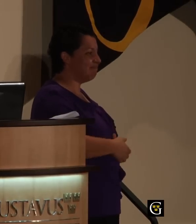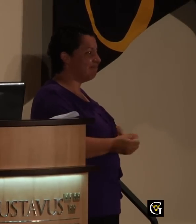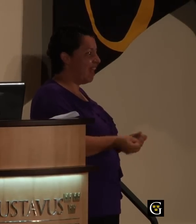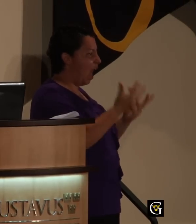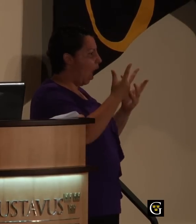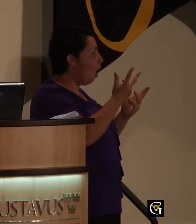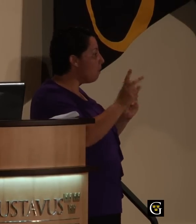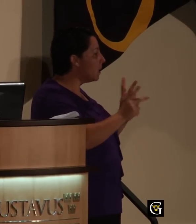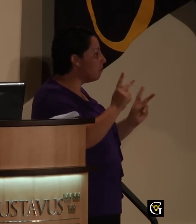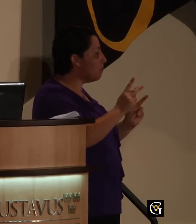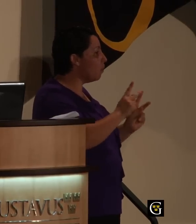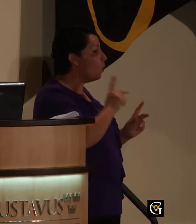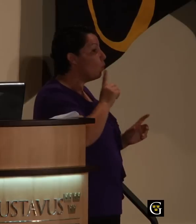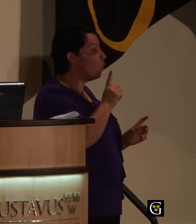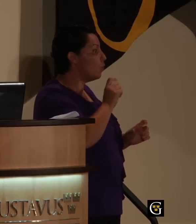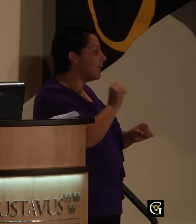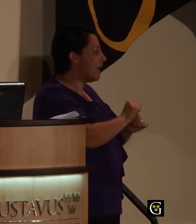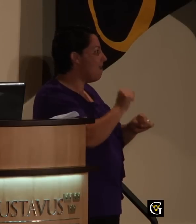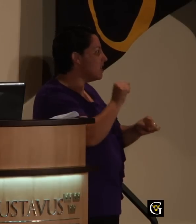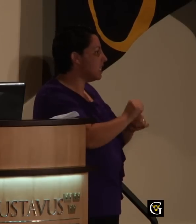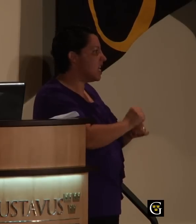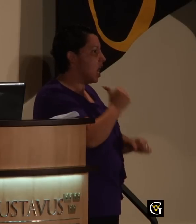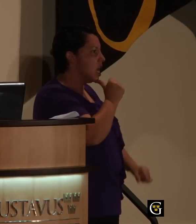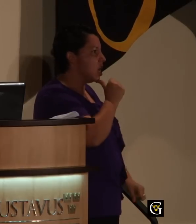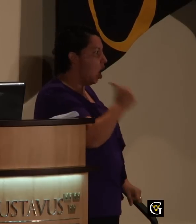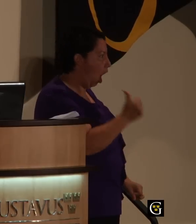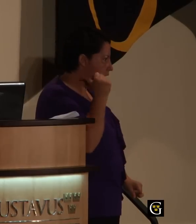How many people would absolutely definitely not do it ever?